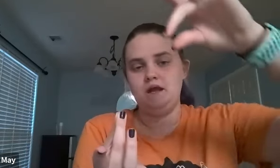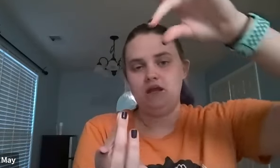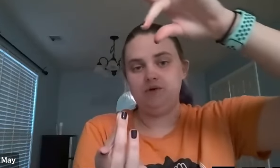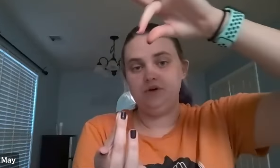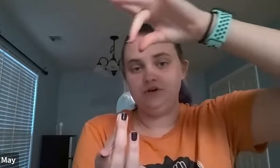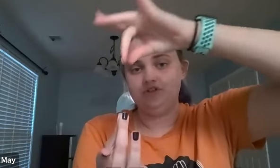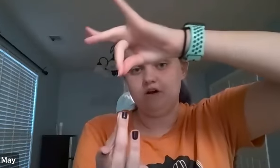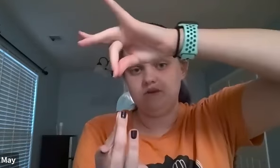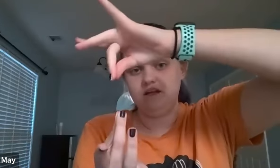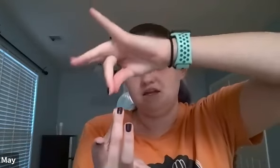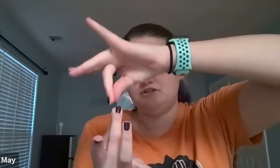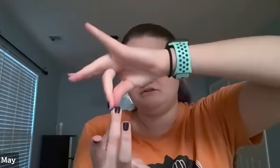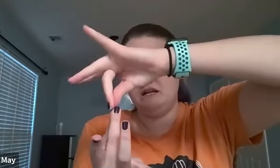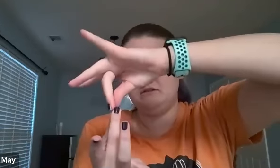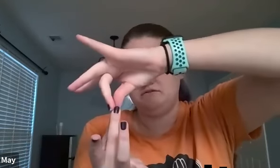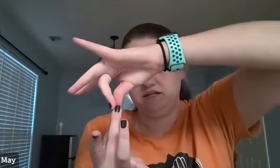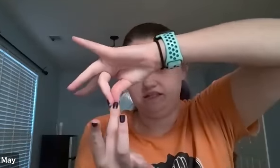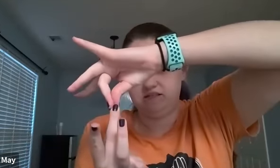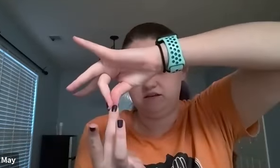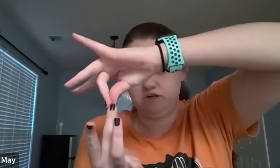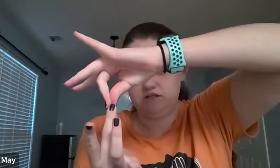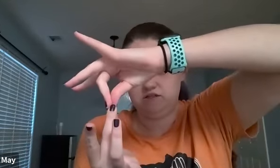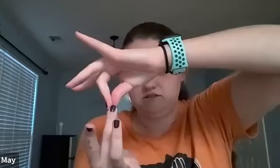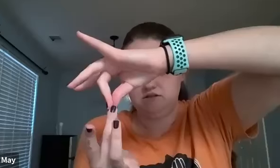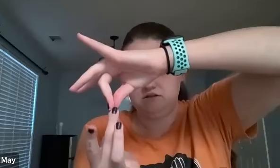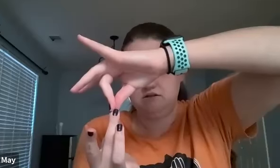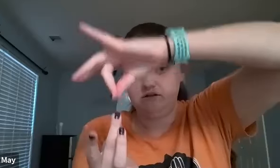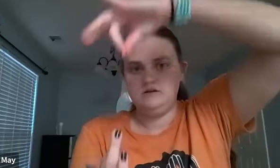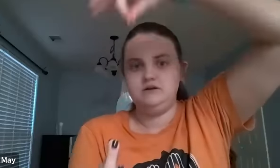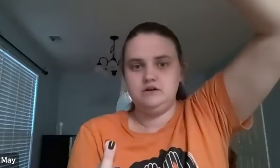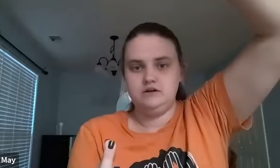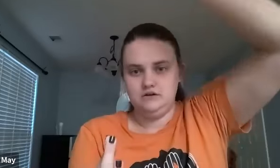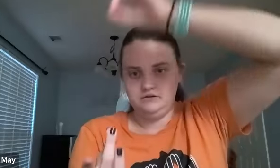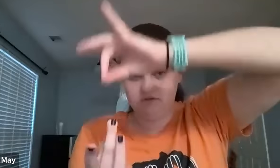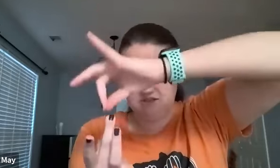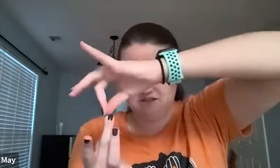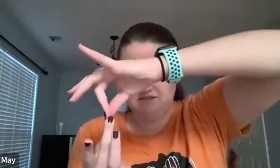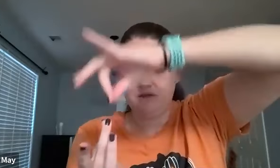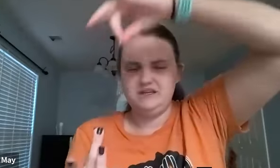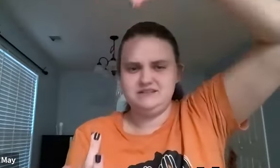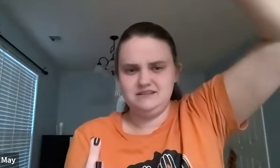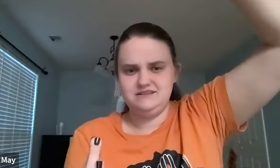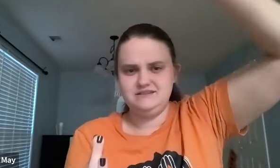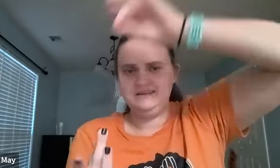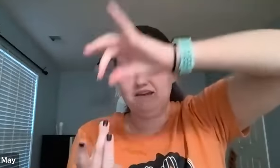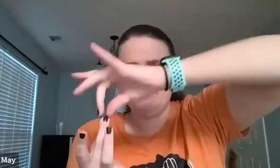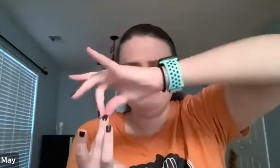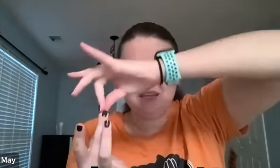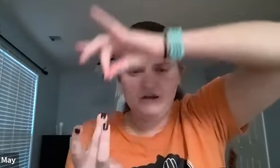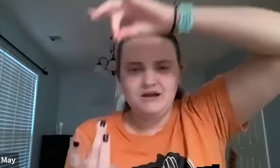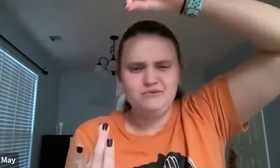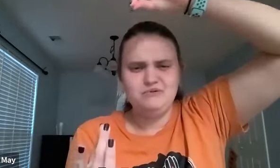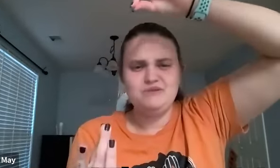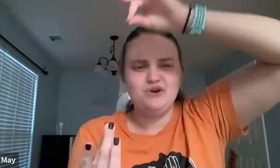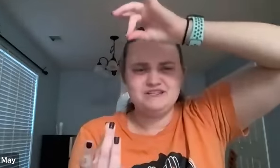When you put your dominant hand, your nails are facing sideways. Ghost, if that makes sense. If I was there, if we were in person, I could